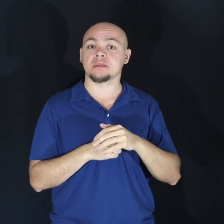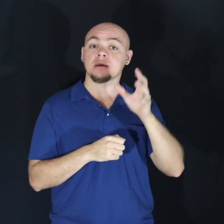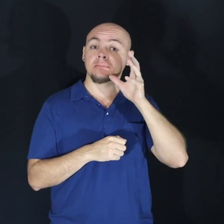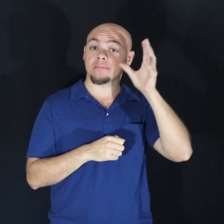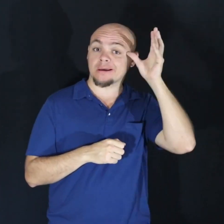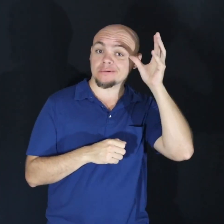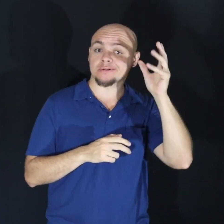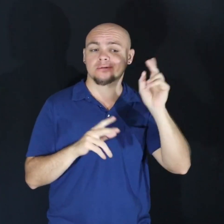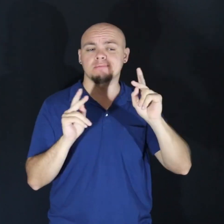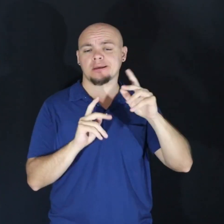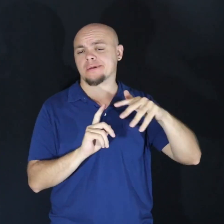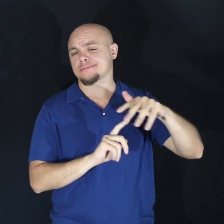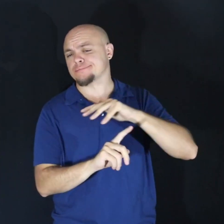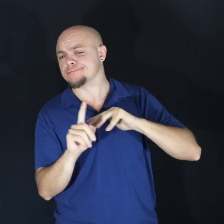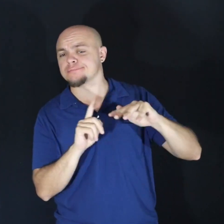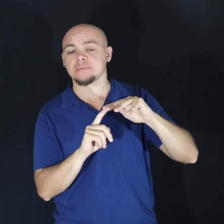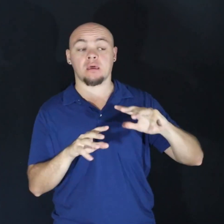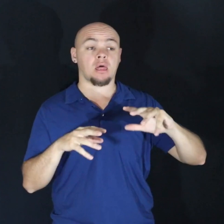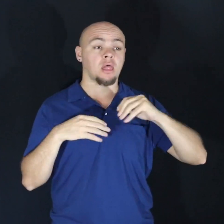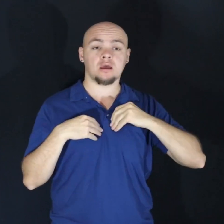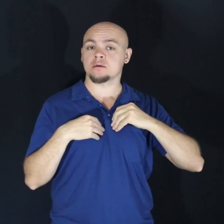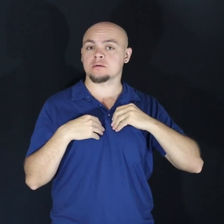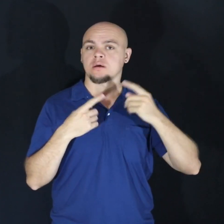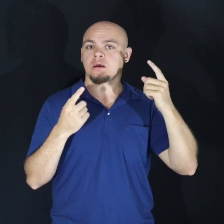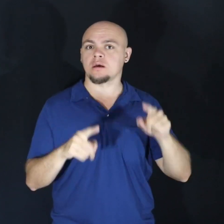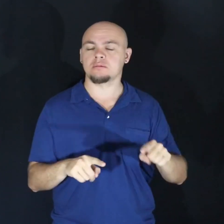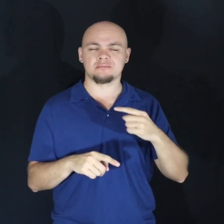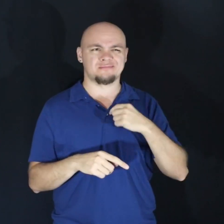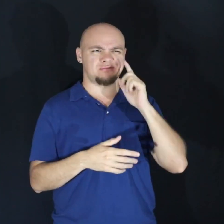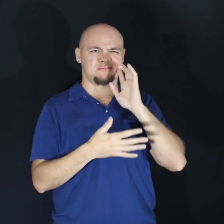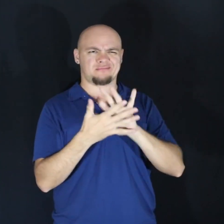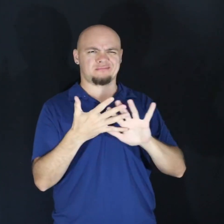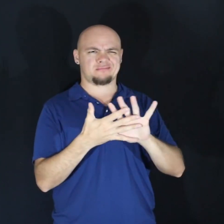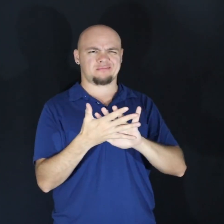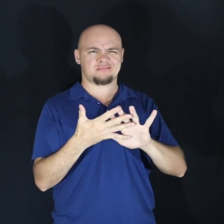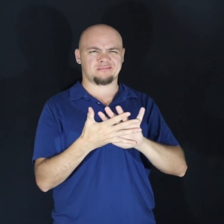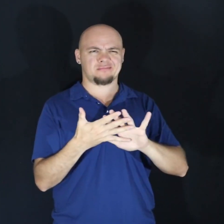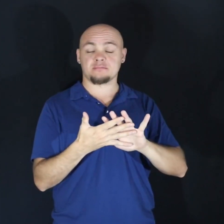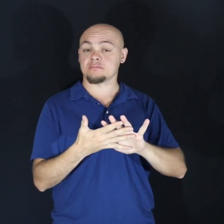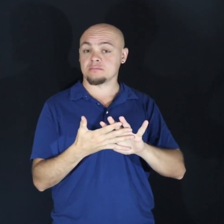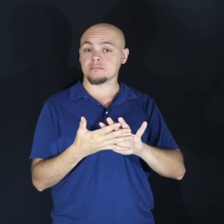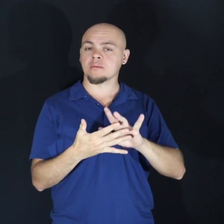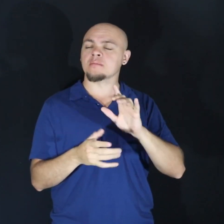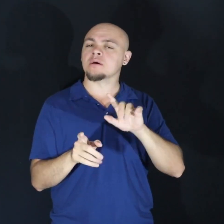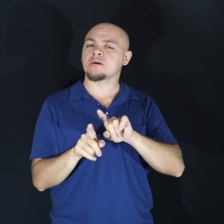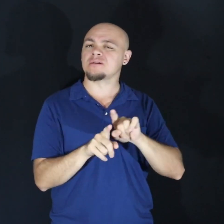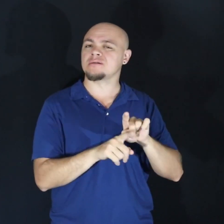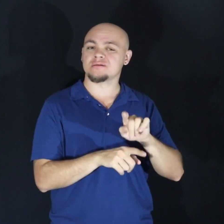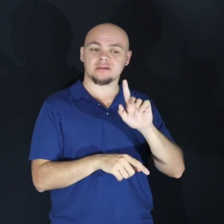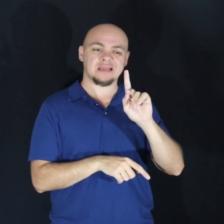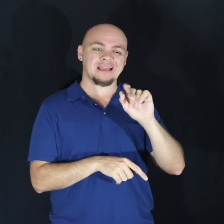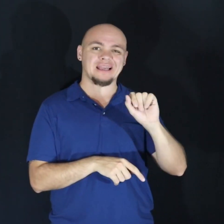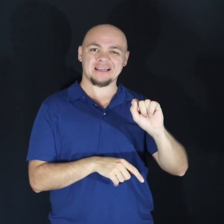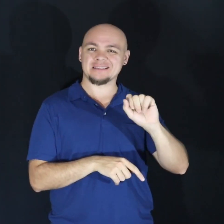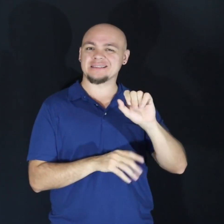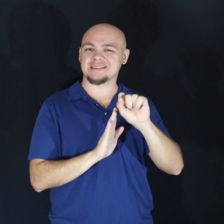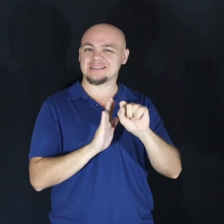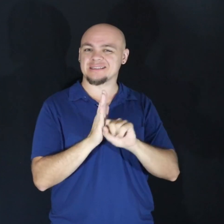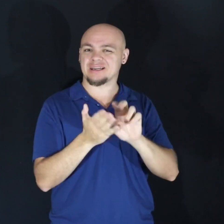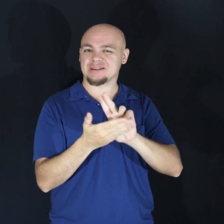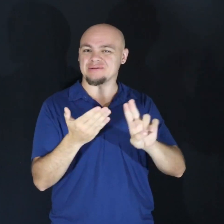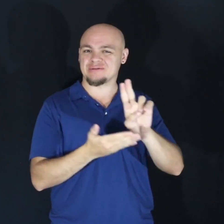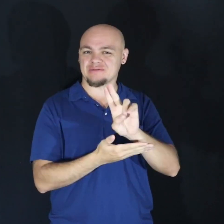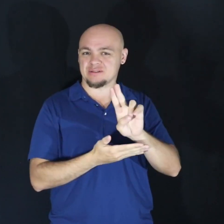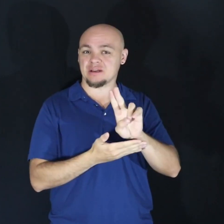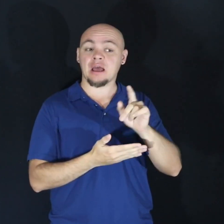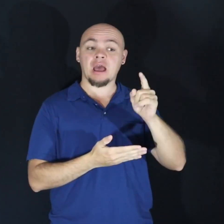or just the people around them don't accept them confused me. Also learning the fact from Kansas State University that over half of